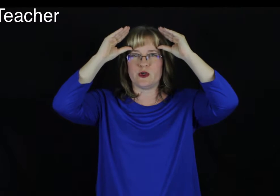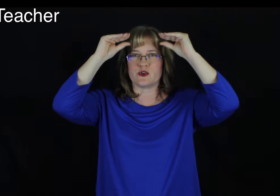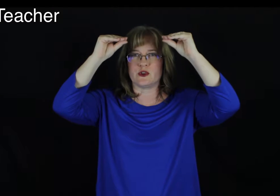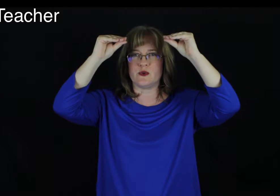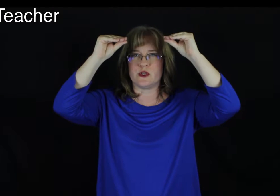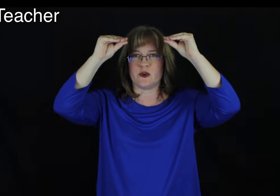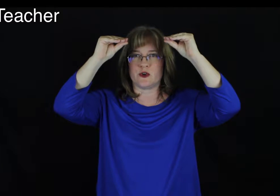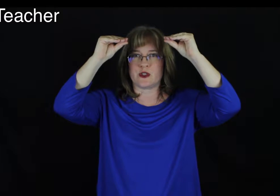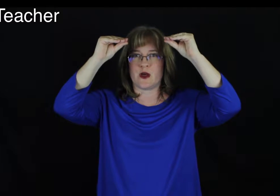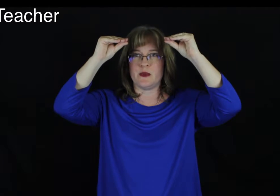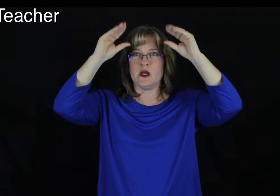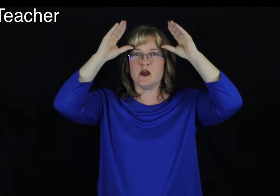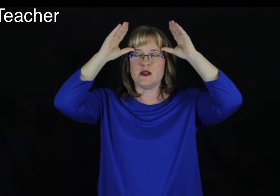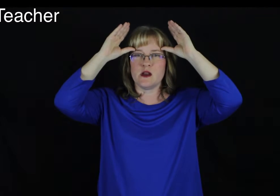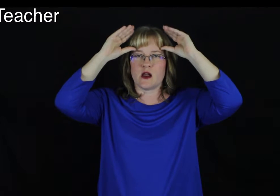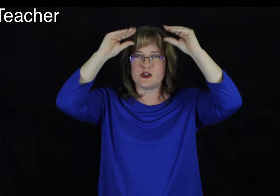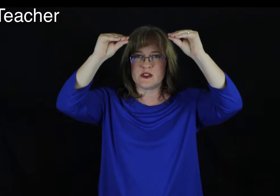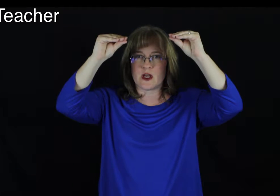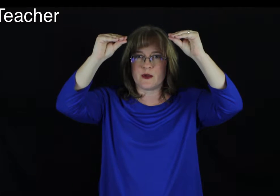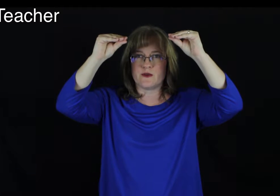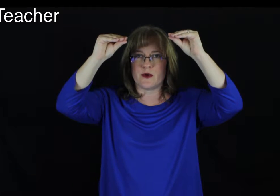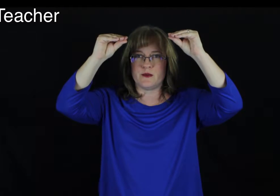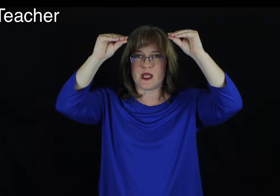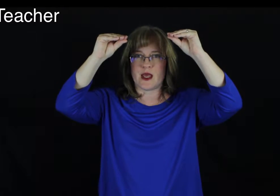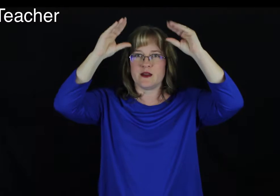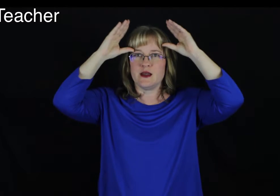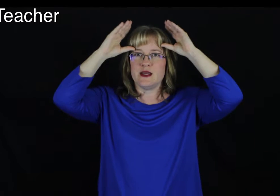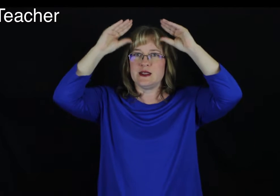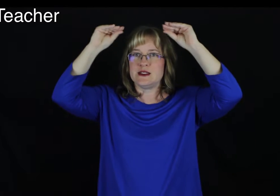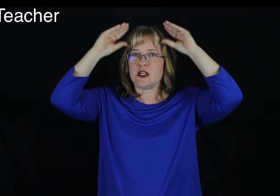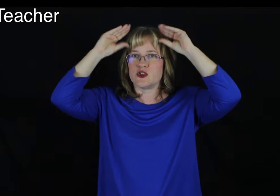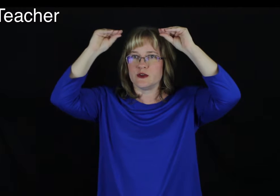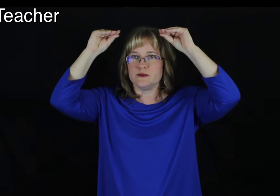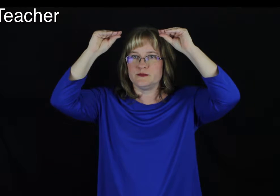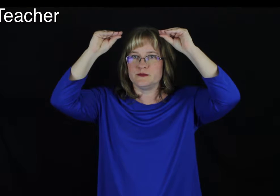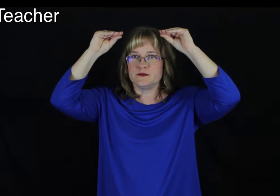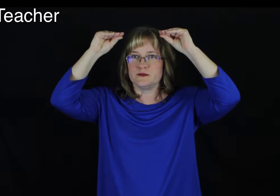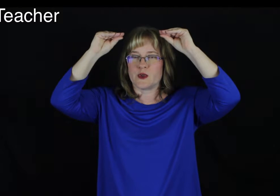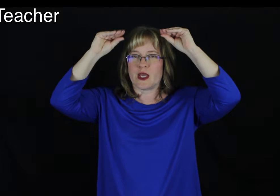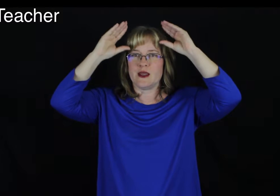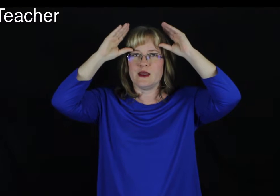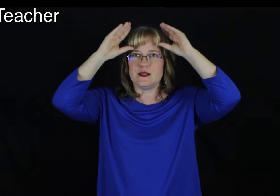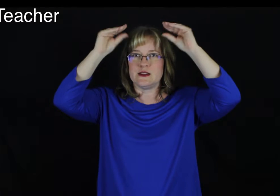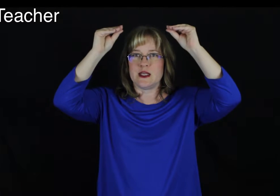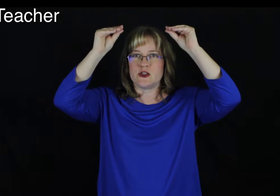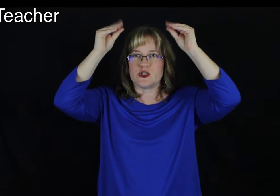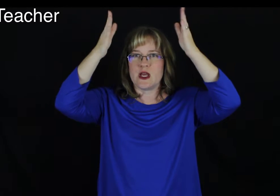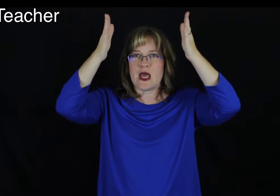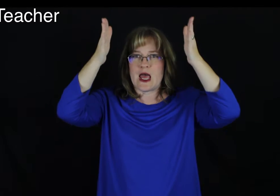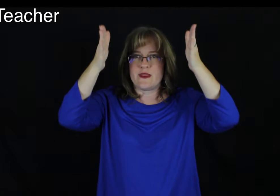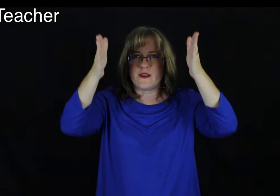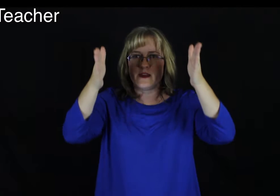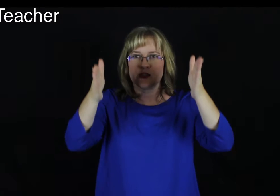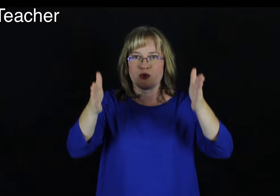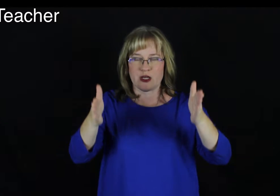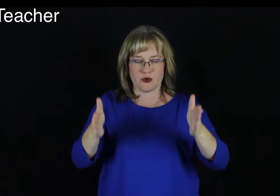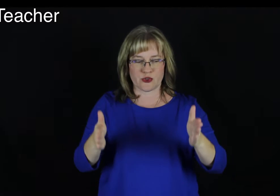fingers are closing on your thumb. Knowledge is coming from the head. Teacher. Okay? Teach. And then this right here is called